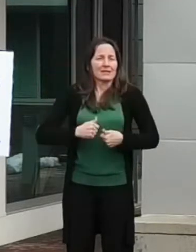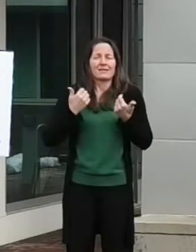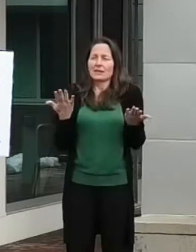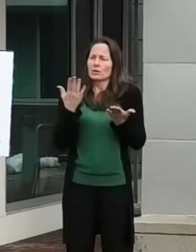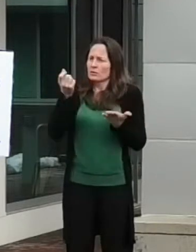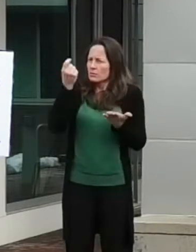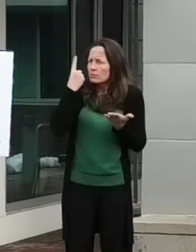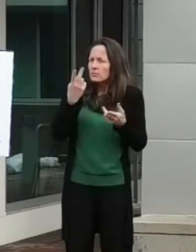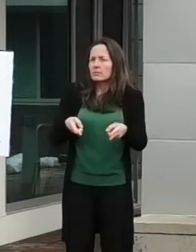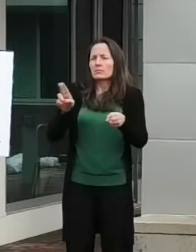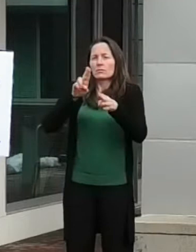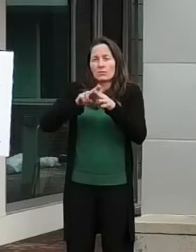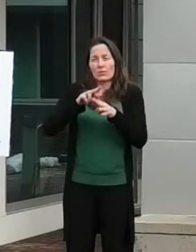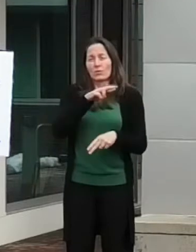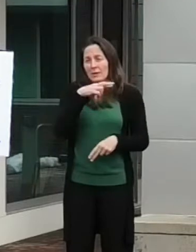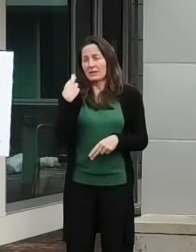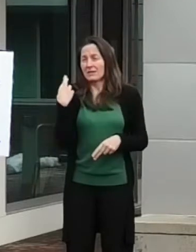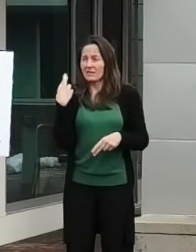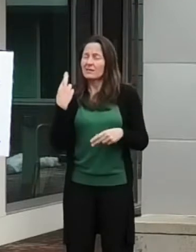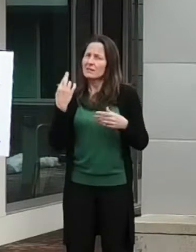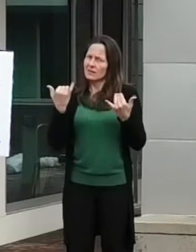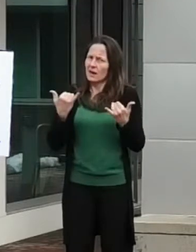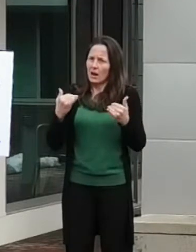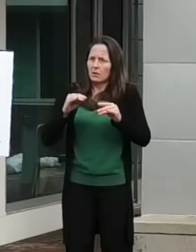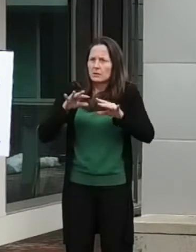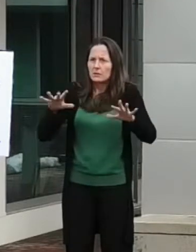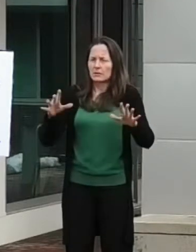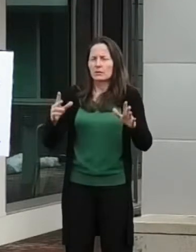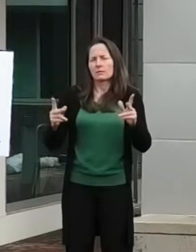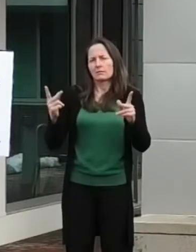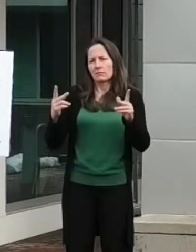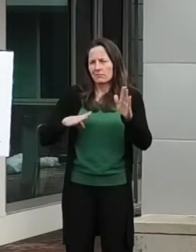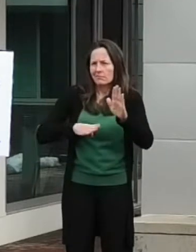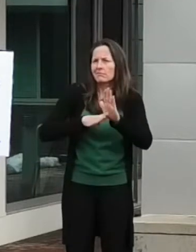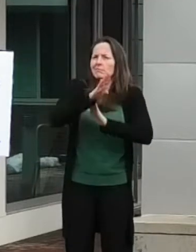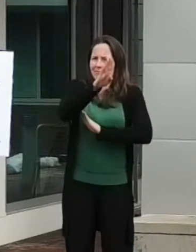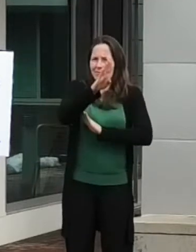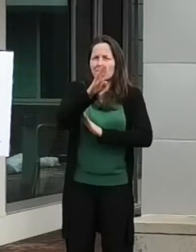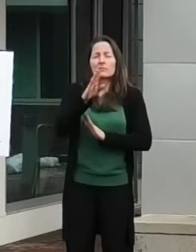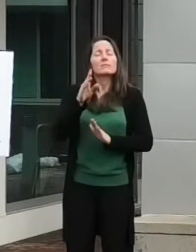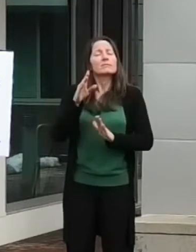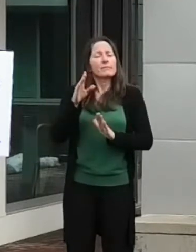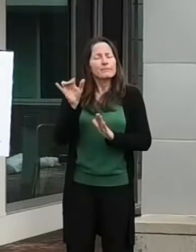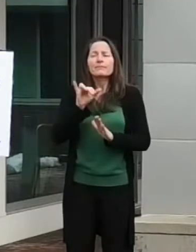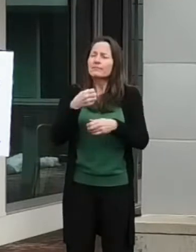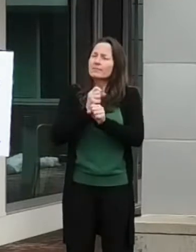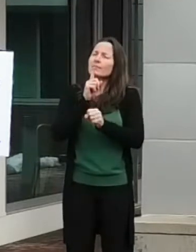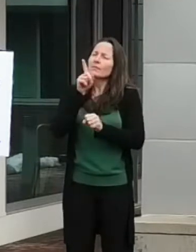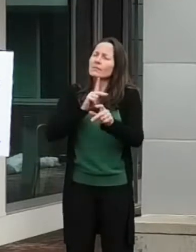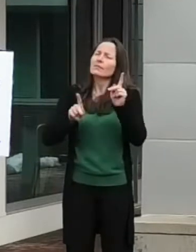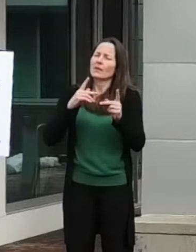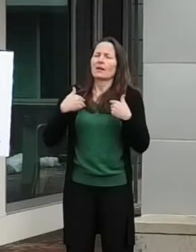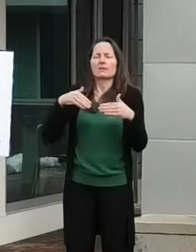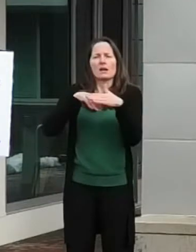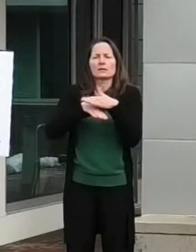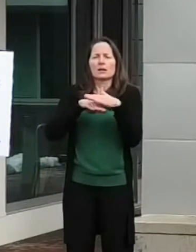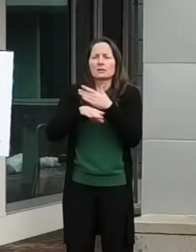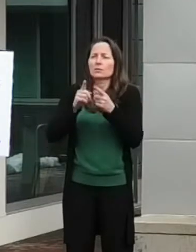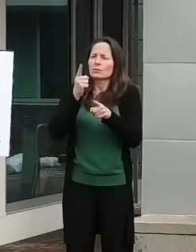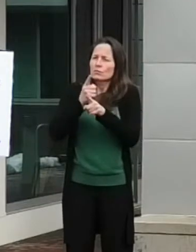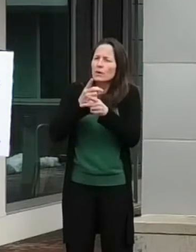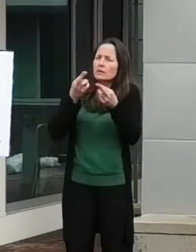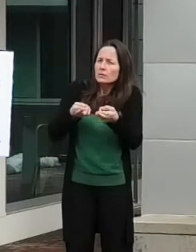this spike in cases and have access to the tools to keep themselves and their loved ones